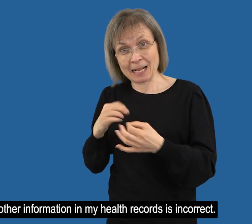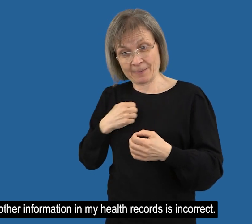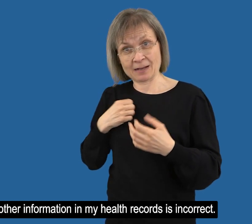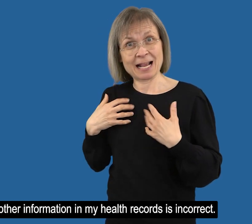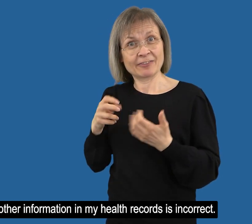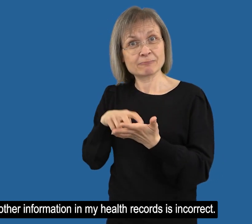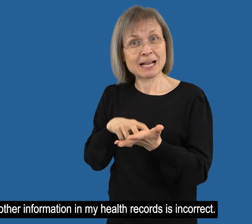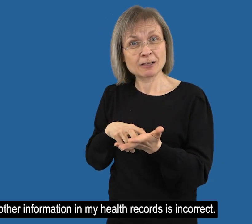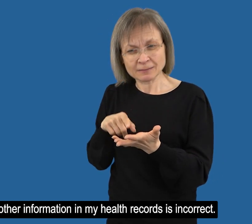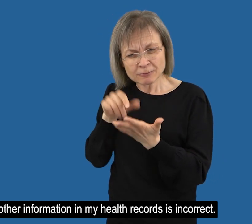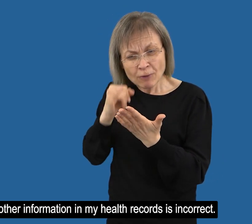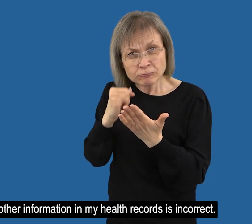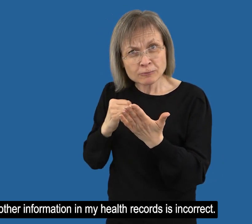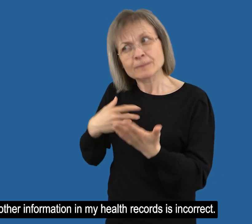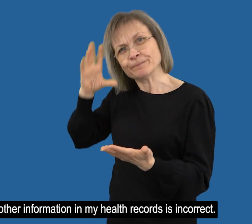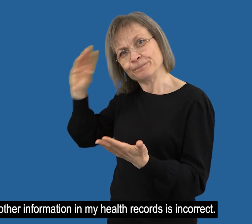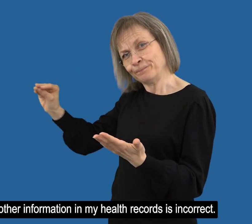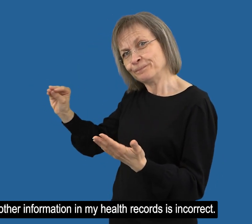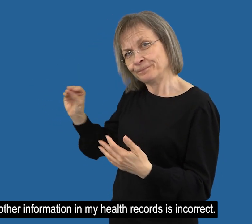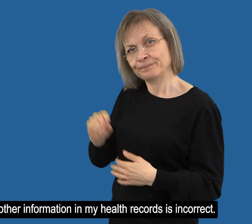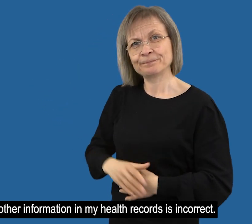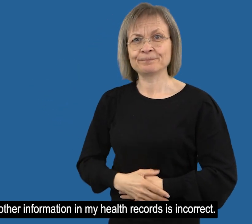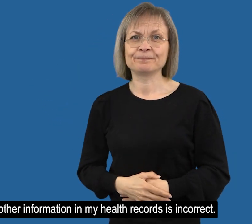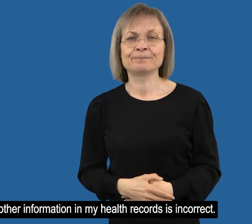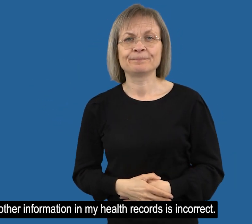other information in my health records is incorrect.